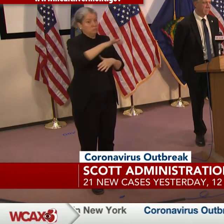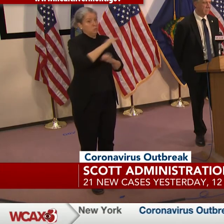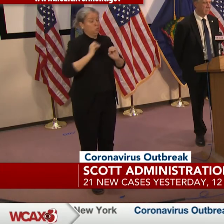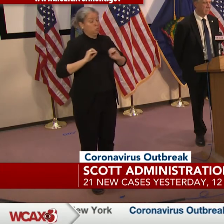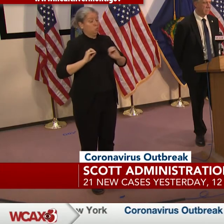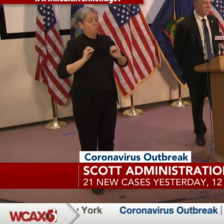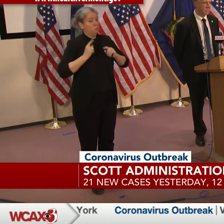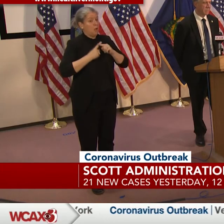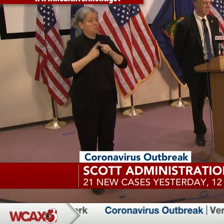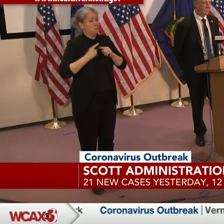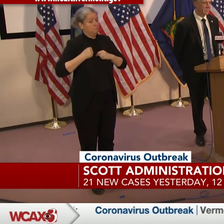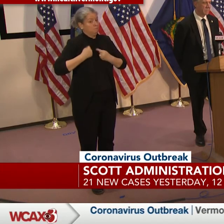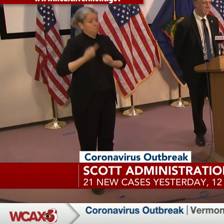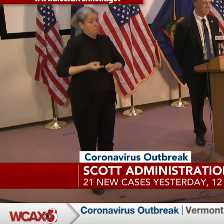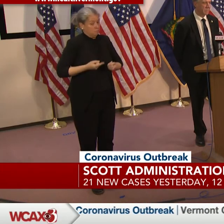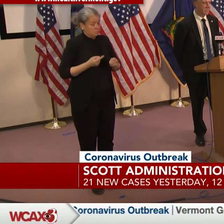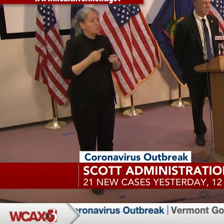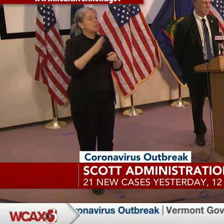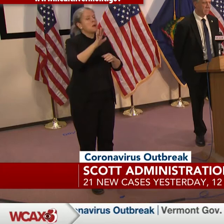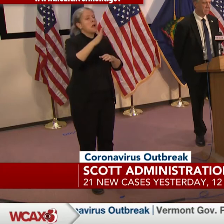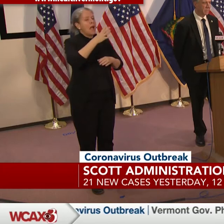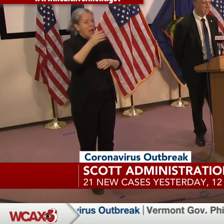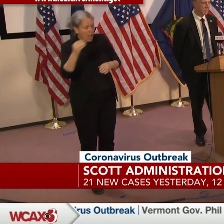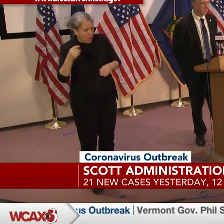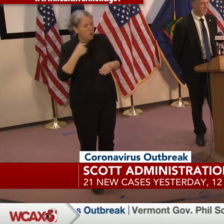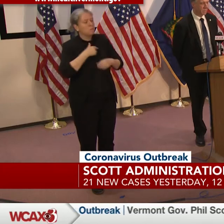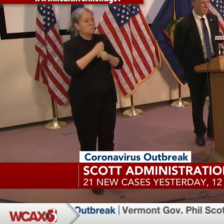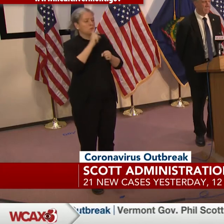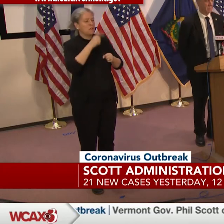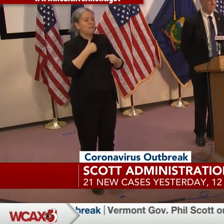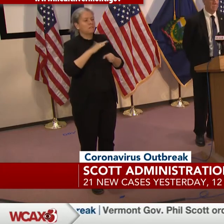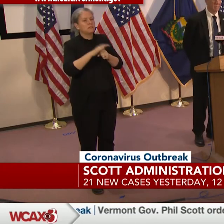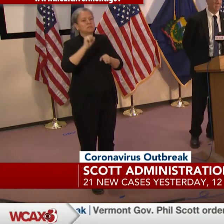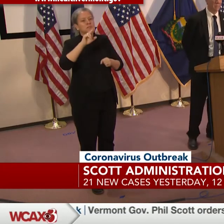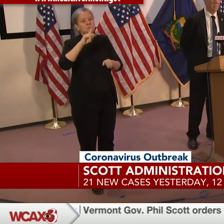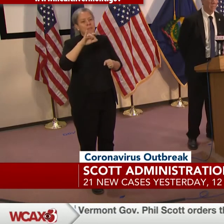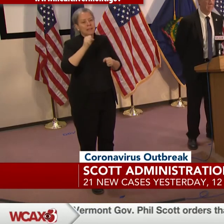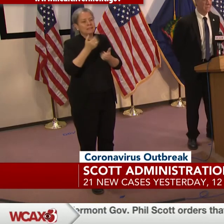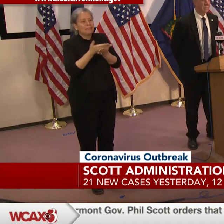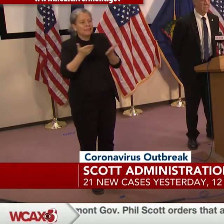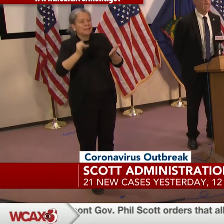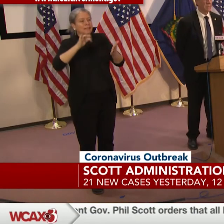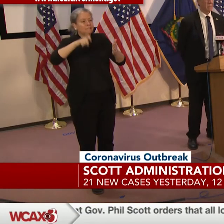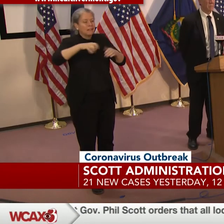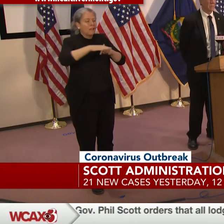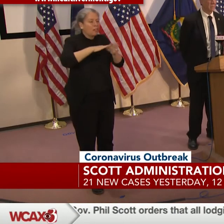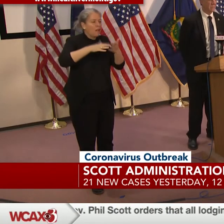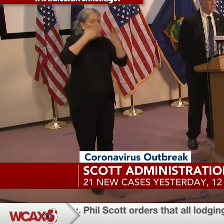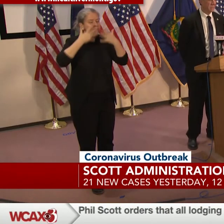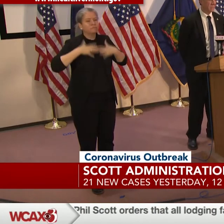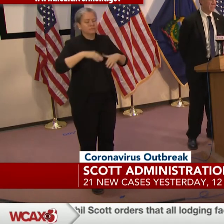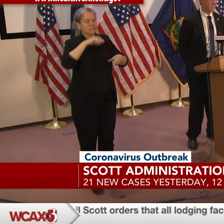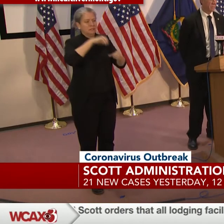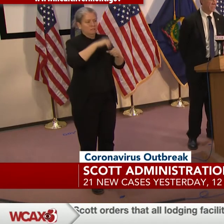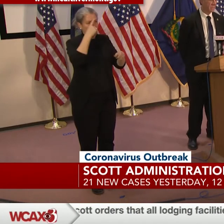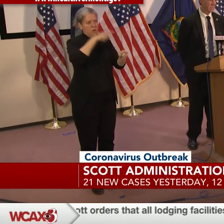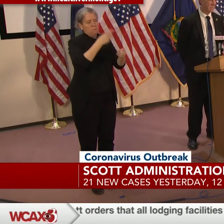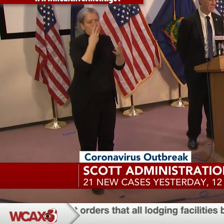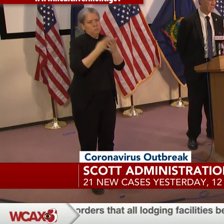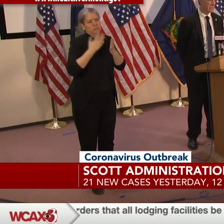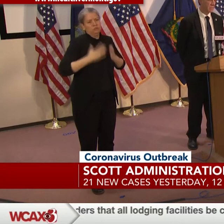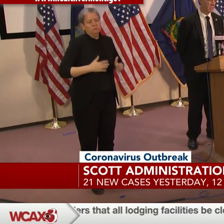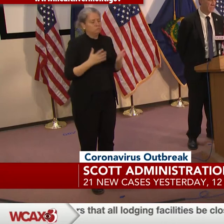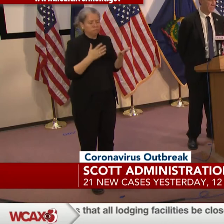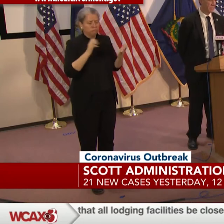also ramped up our supplies to make sure that we don't run out of supplies in the prison population.